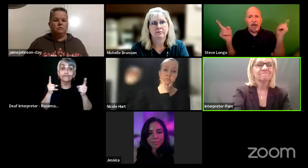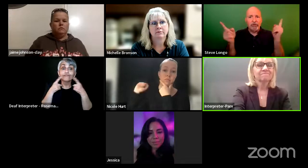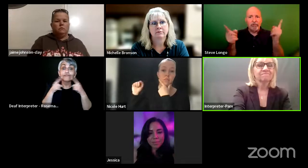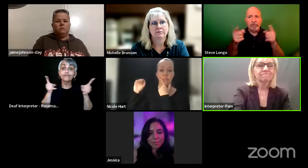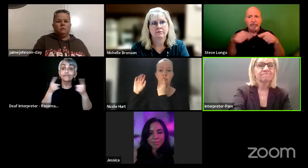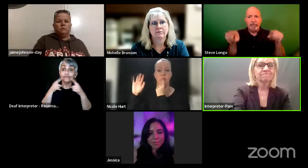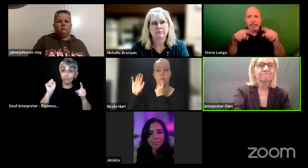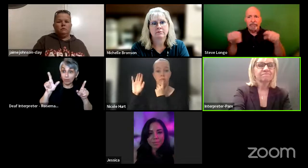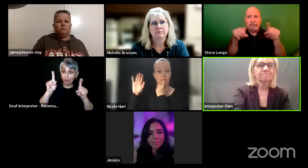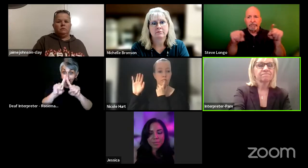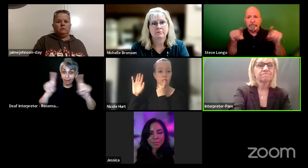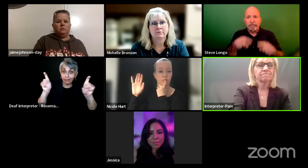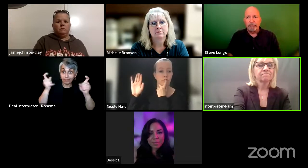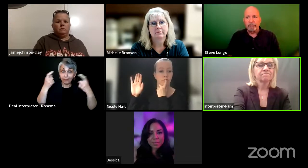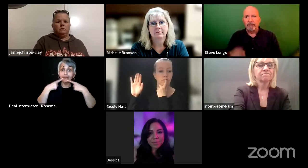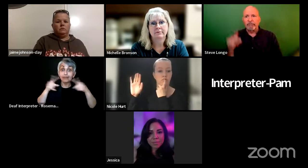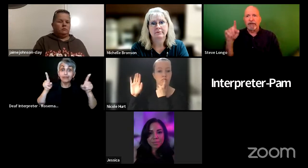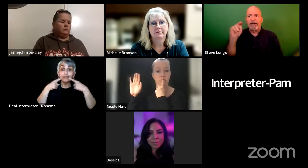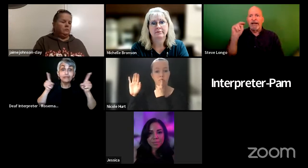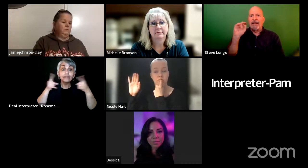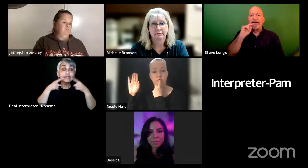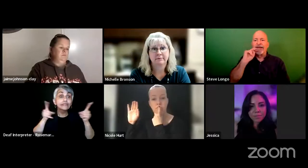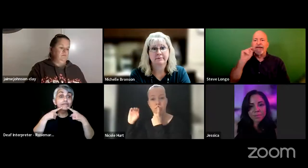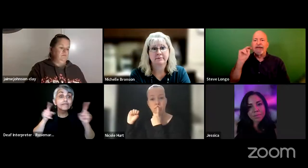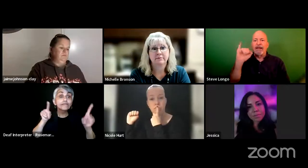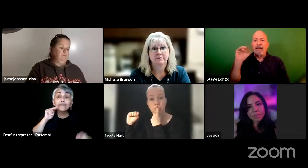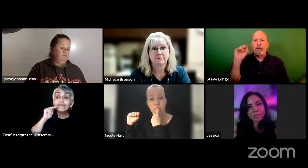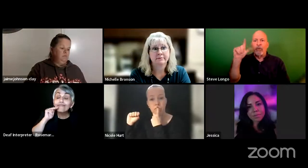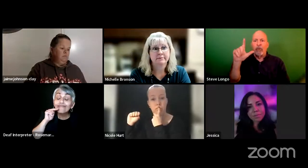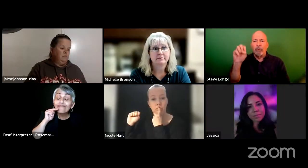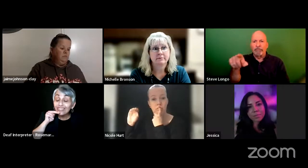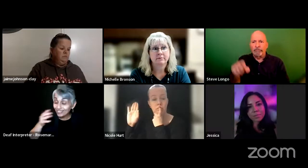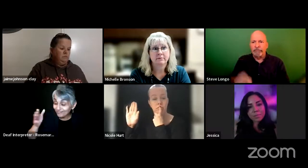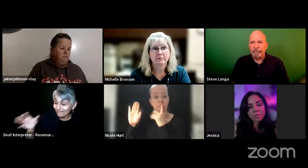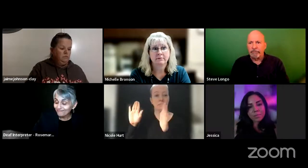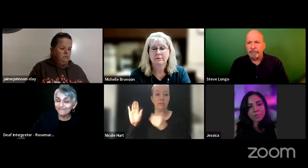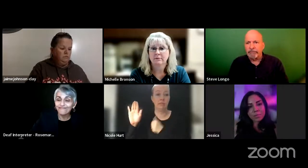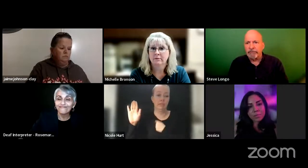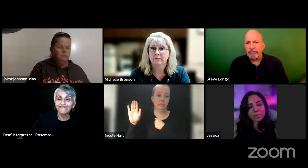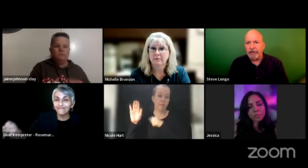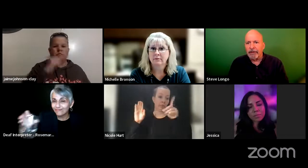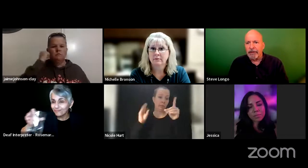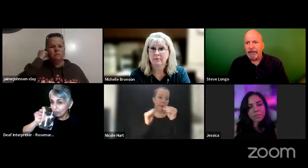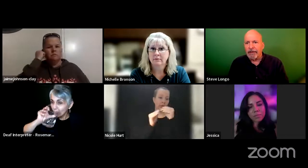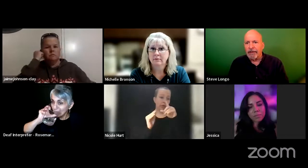So looking at the agenda, asking the board if there are any announcements. Nicole?